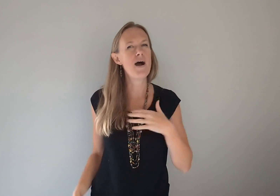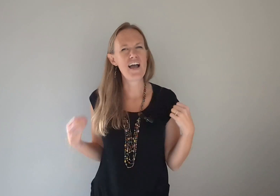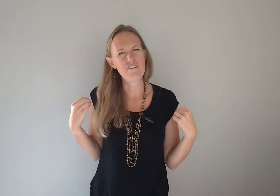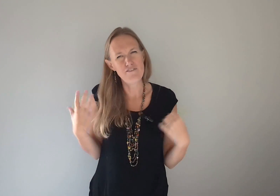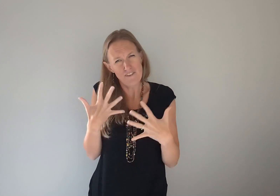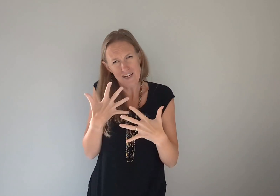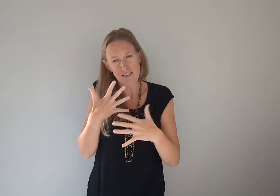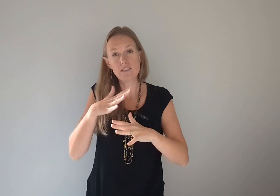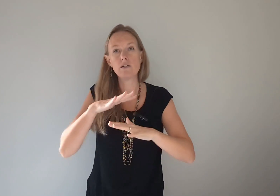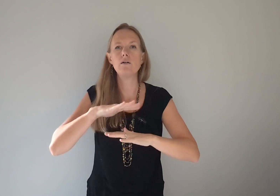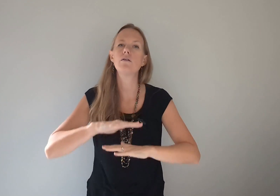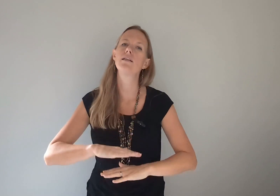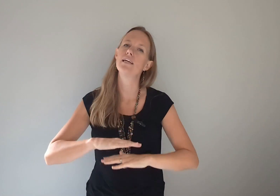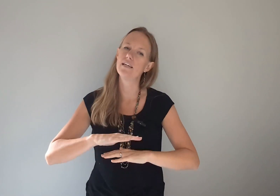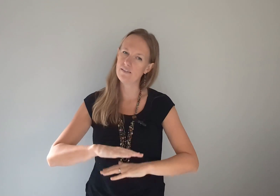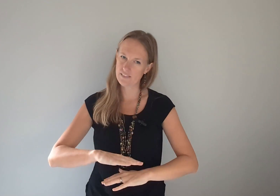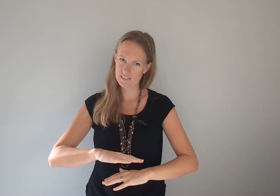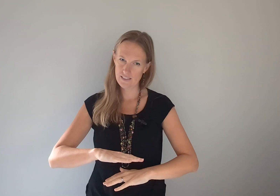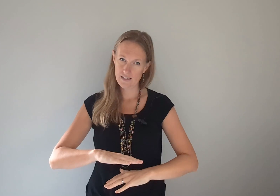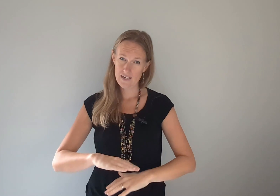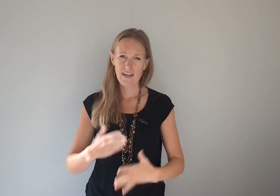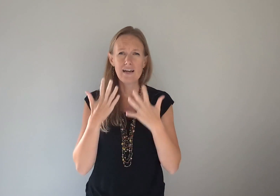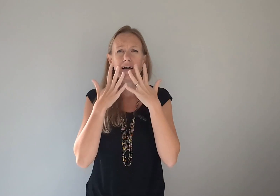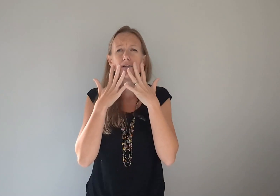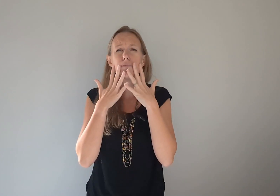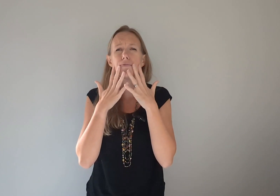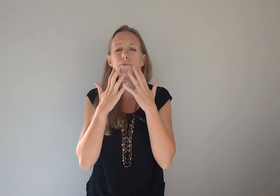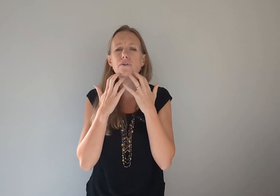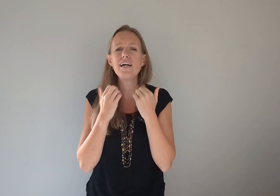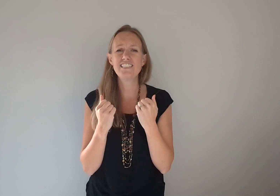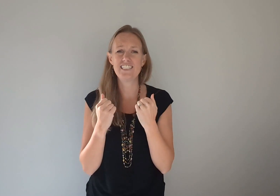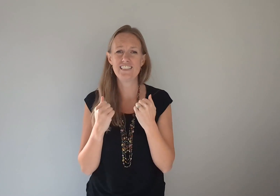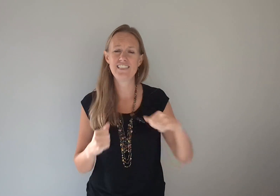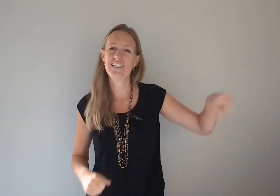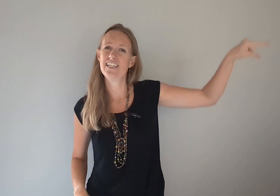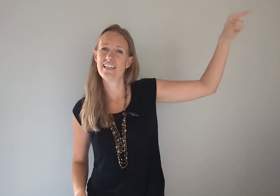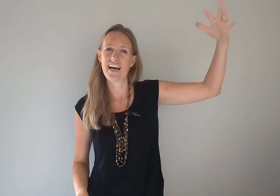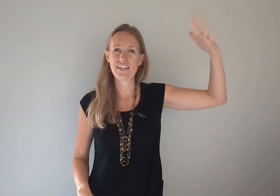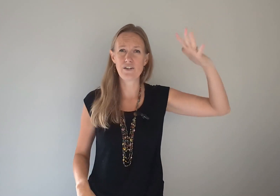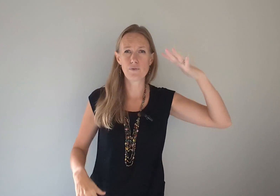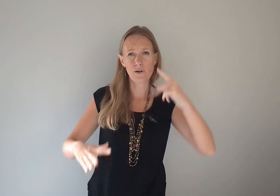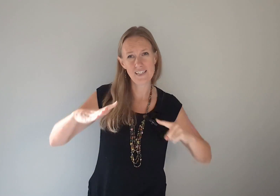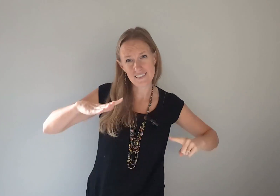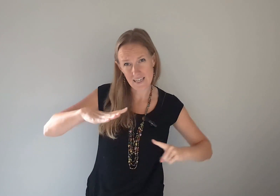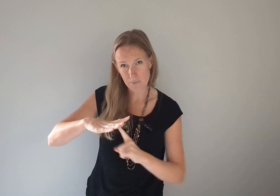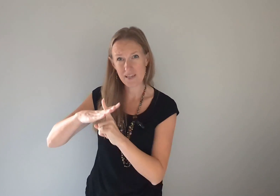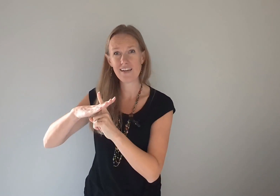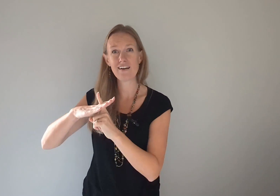my fears relieved. How precious did that grace